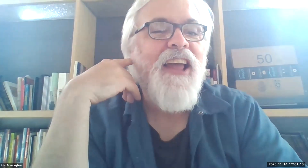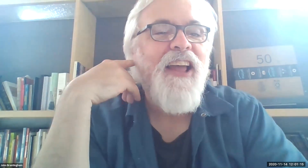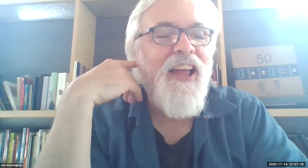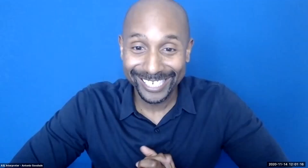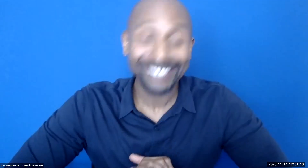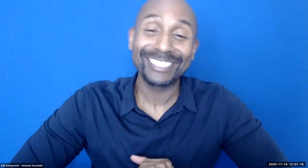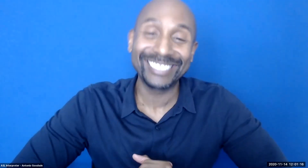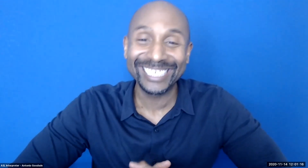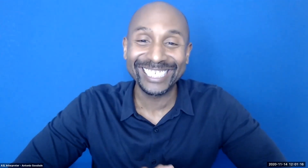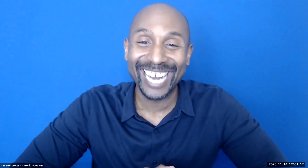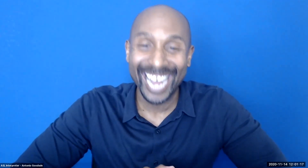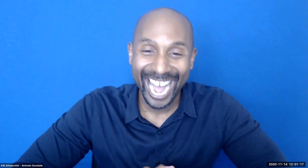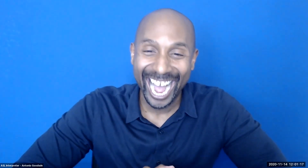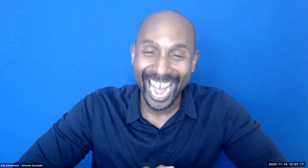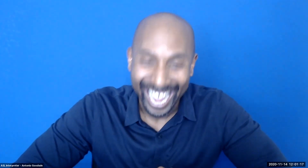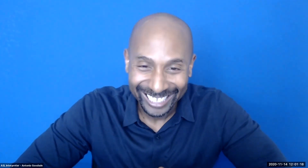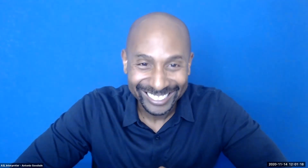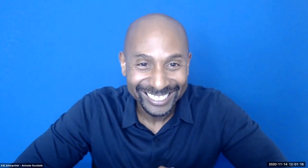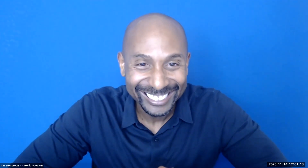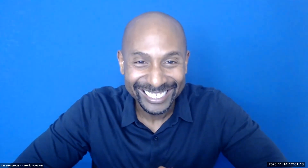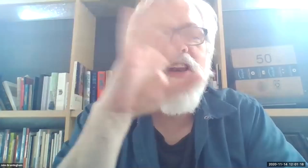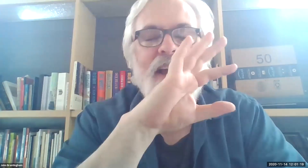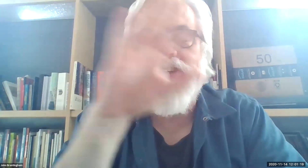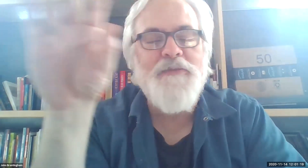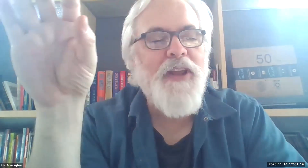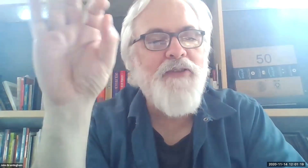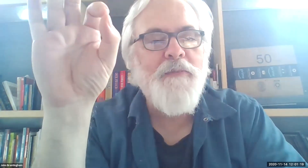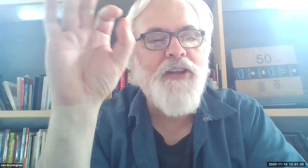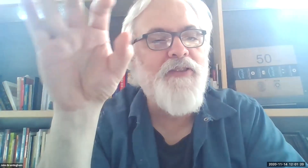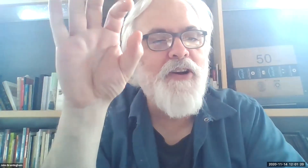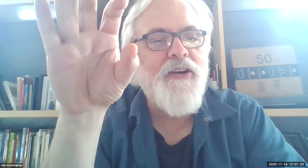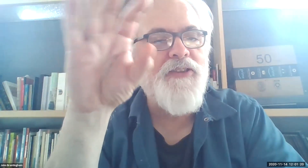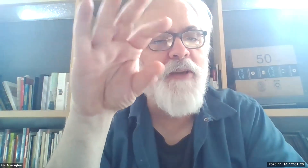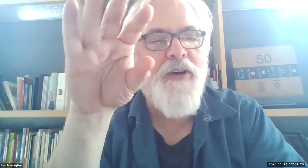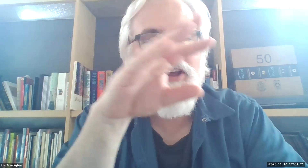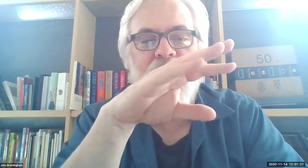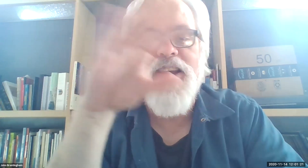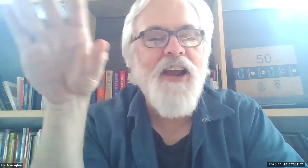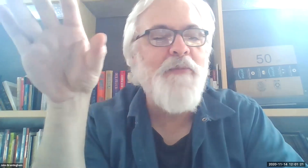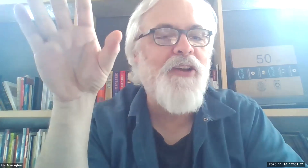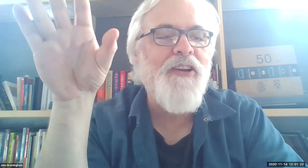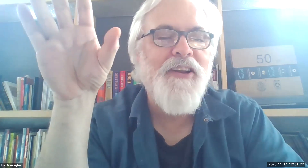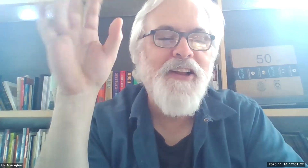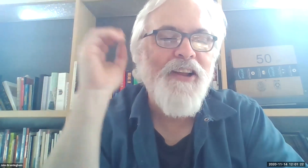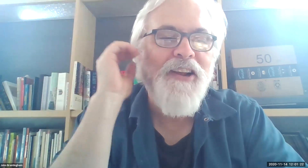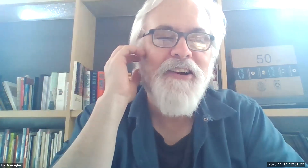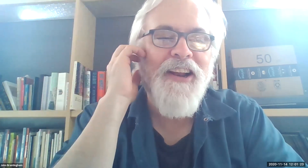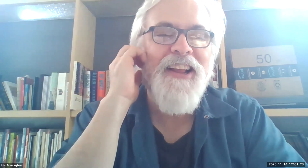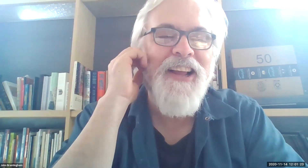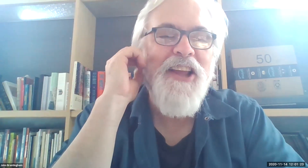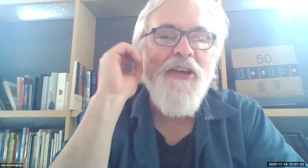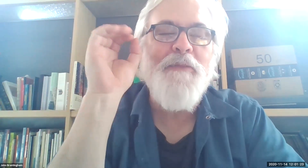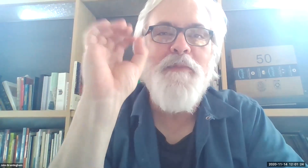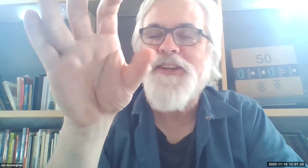Yvonne is quite clear. Yvonne, I can promise you the nicest piece of dirt to sleep on the entire mountain.